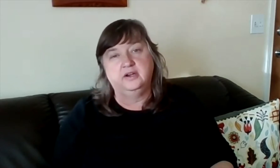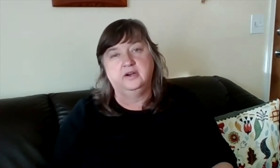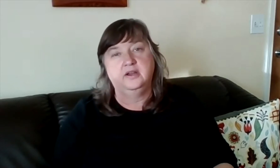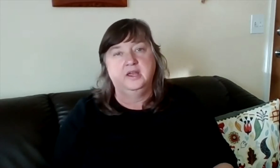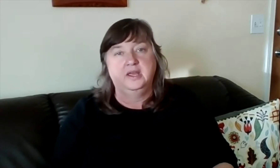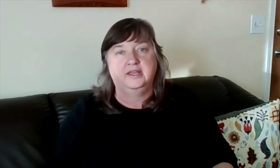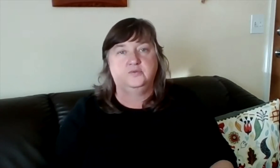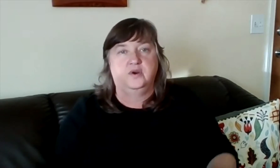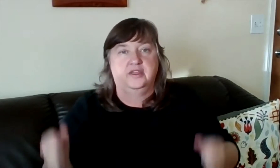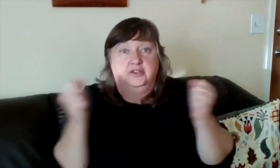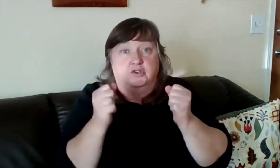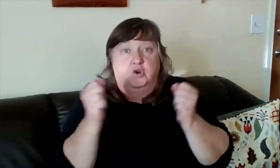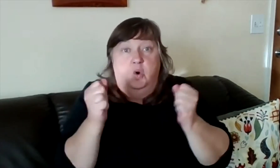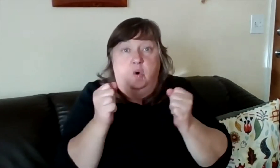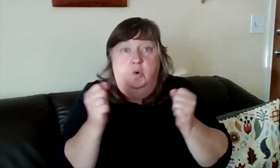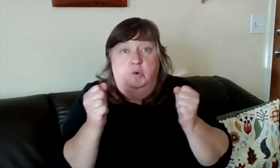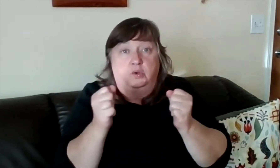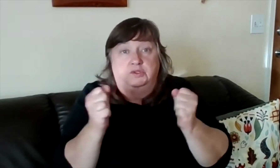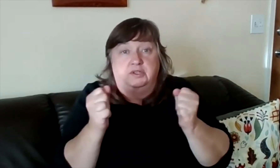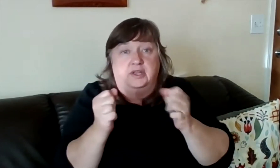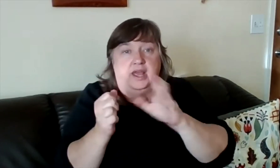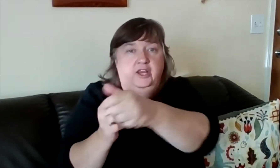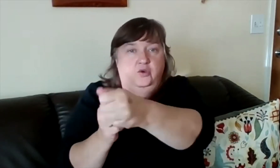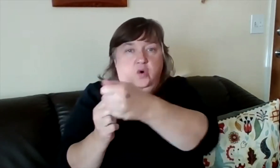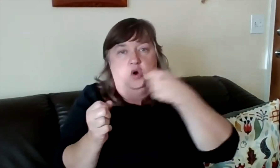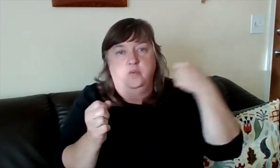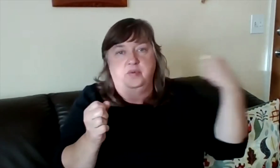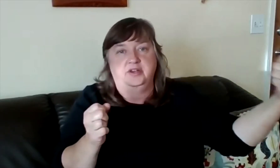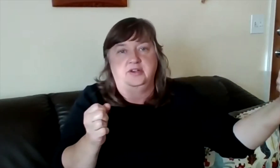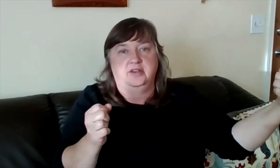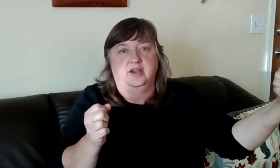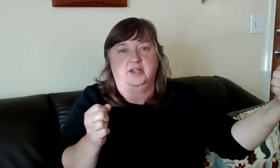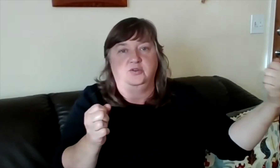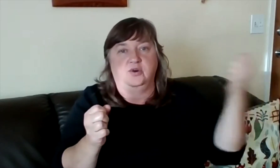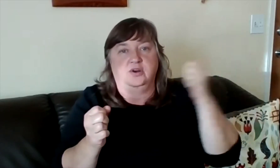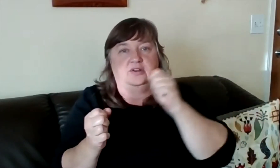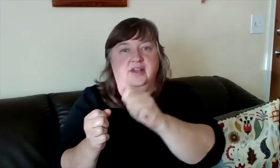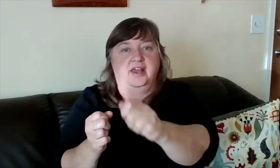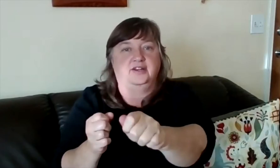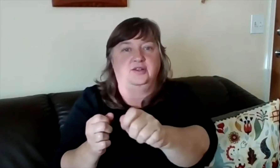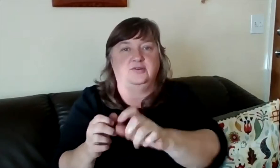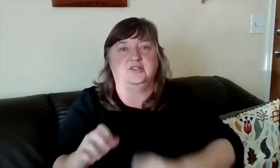refrigerator is where things are cold and you open a door and close it.